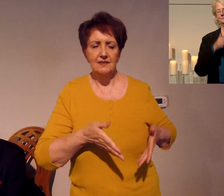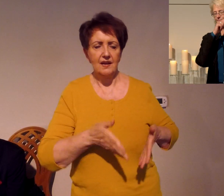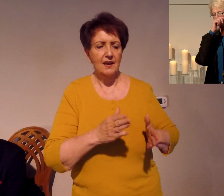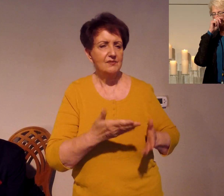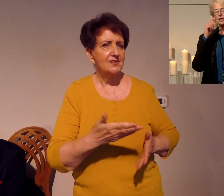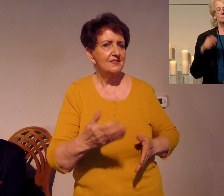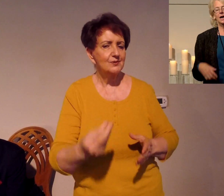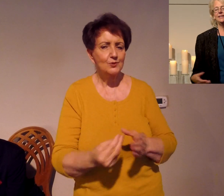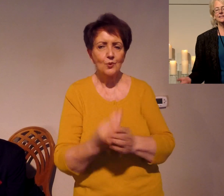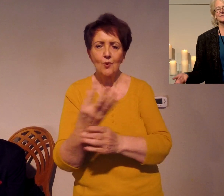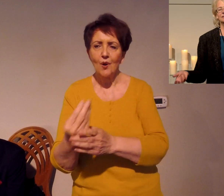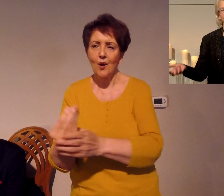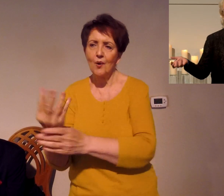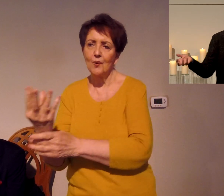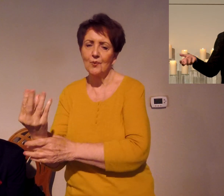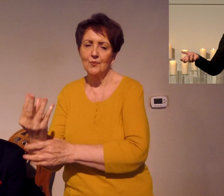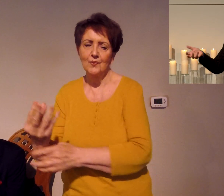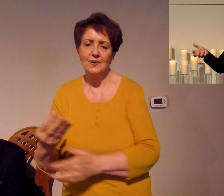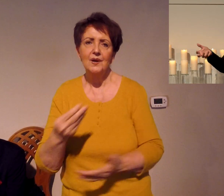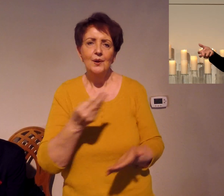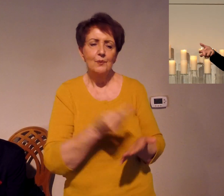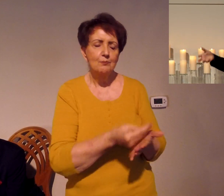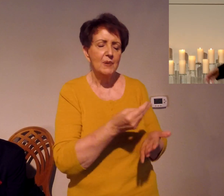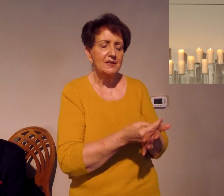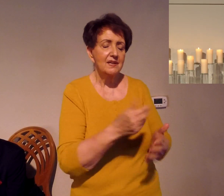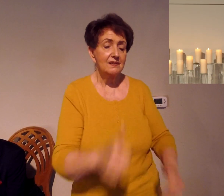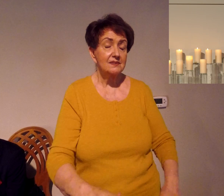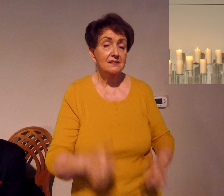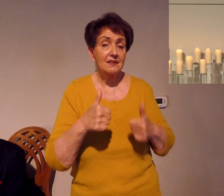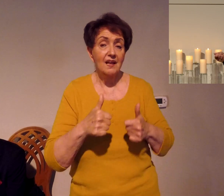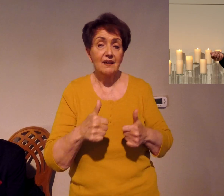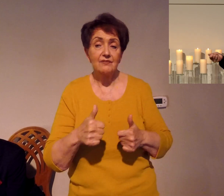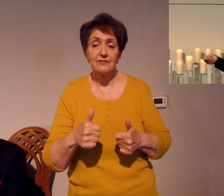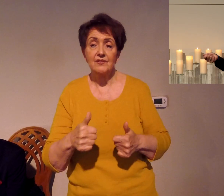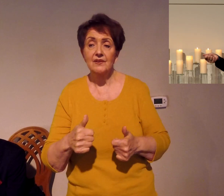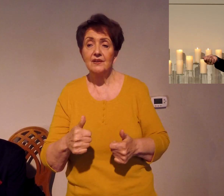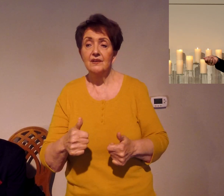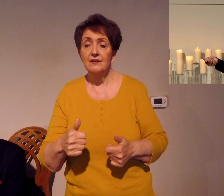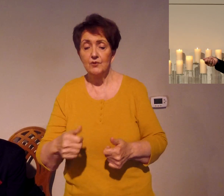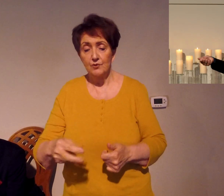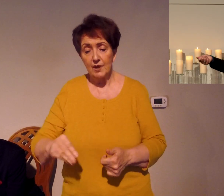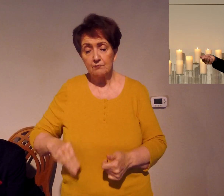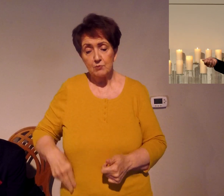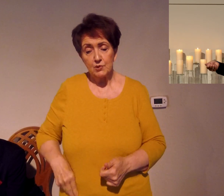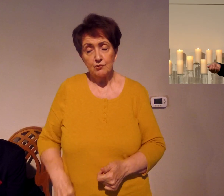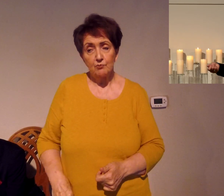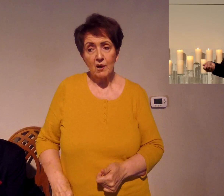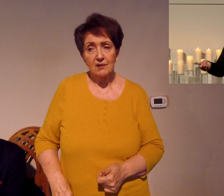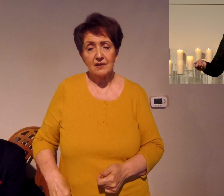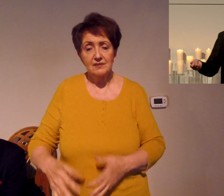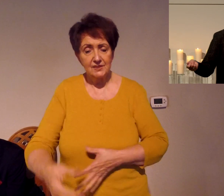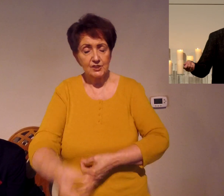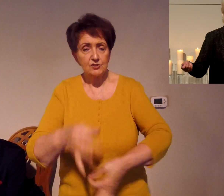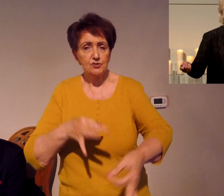grow. Money is simply life in a form that we can carry around and